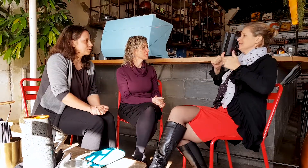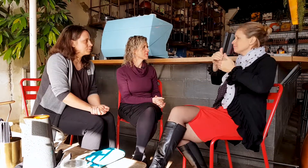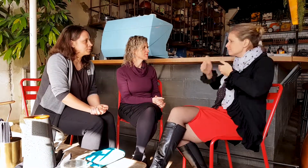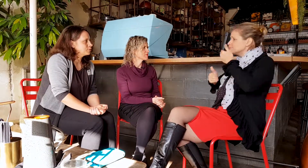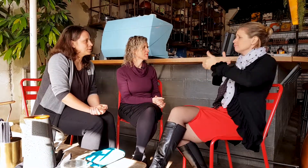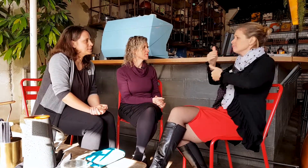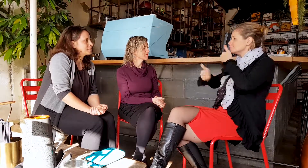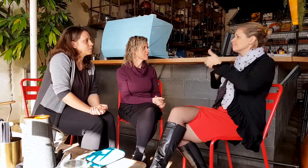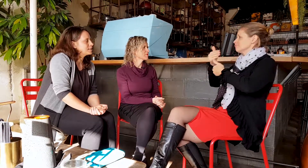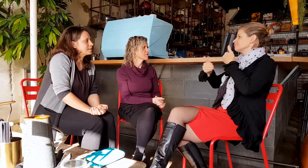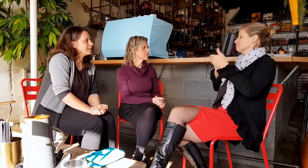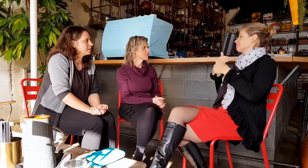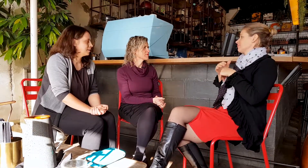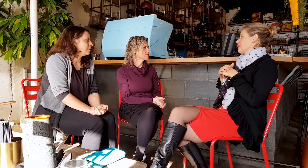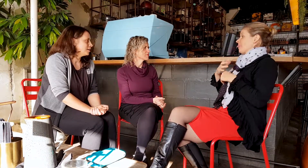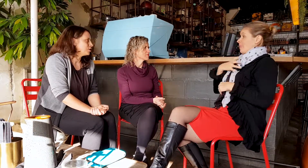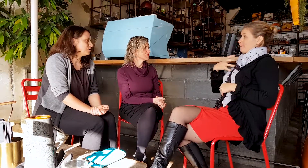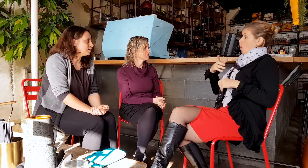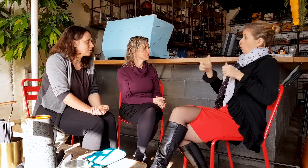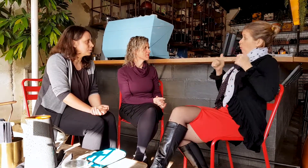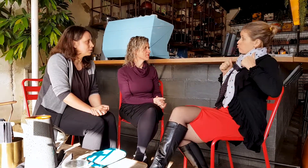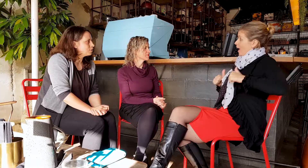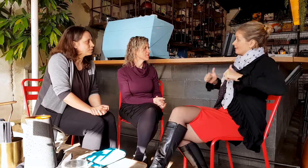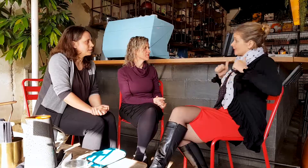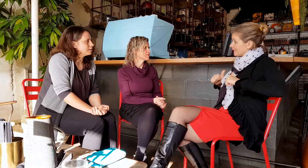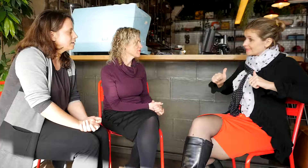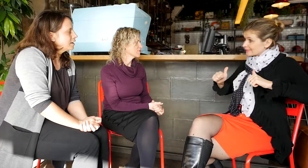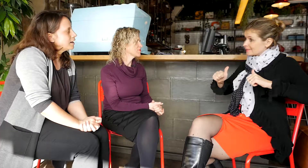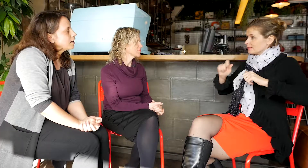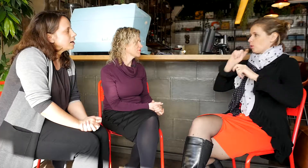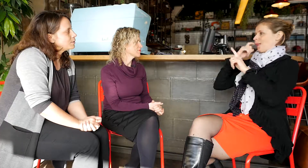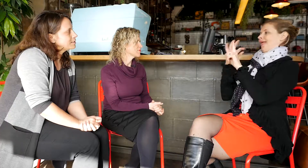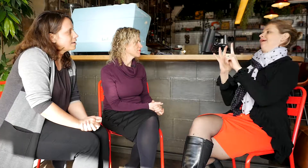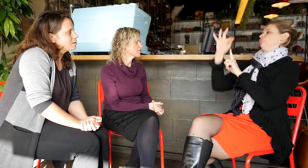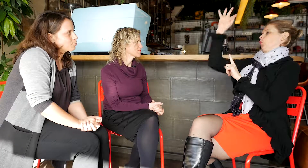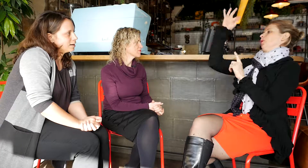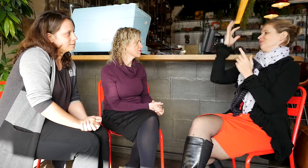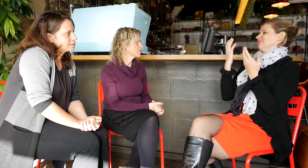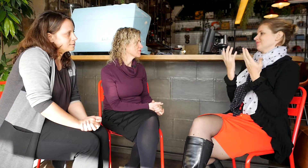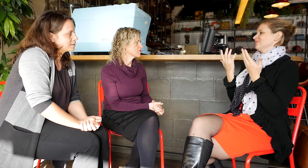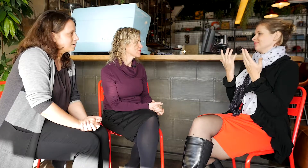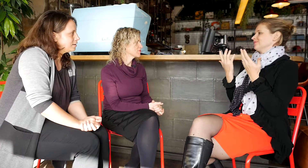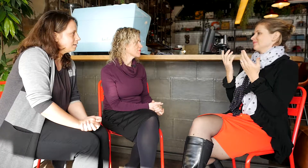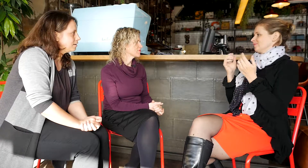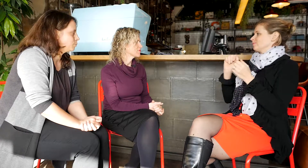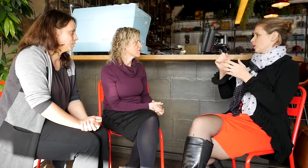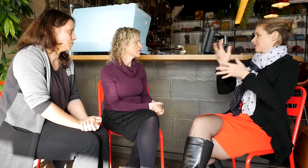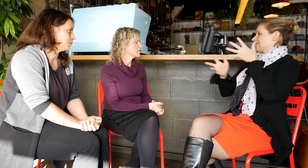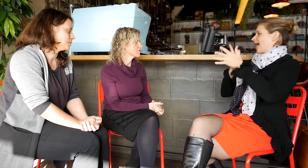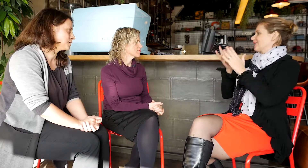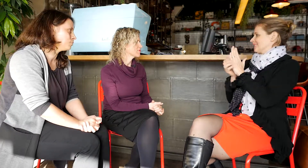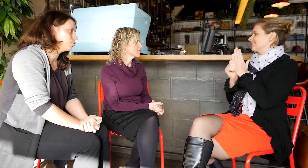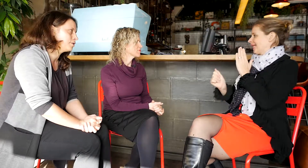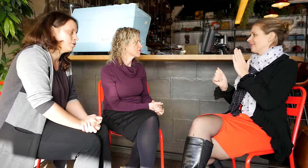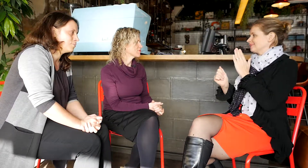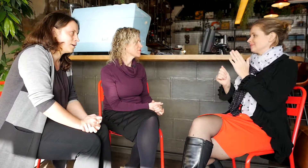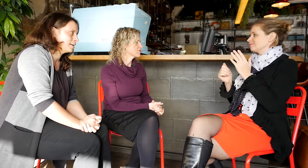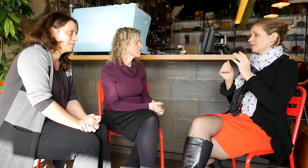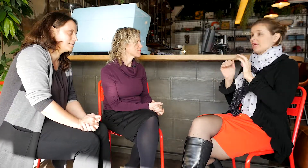of learners, it might take a little bit longer. I would say that practice is key, because the more that you practice,